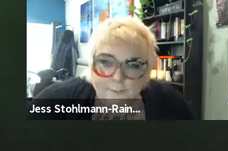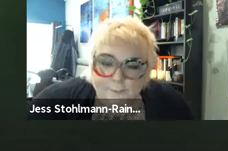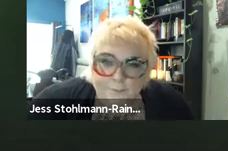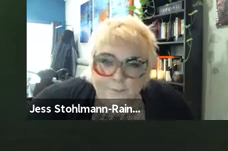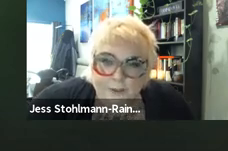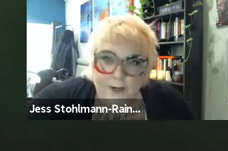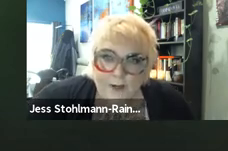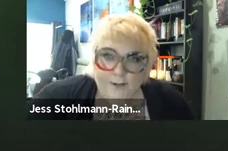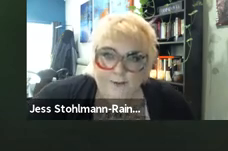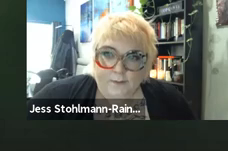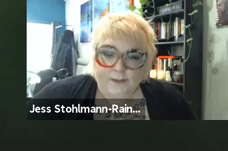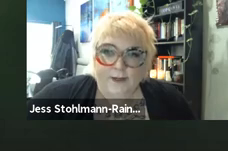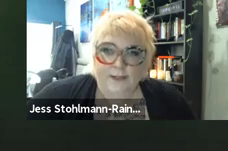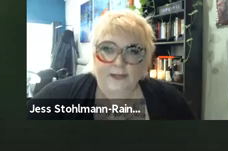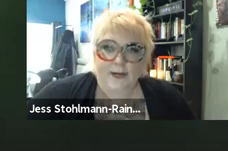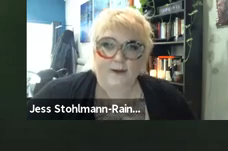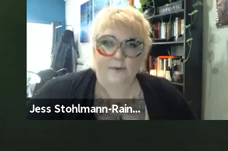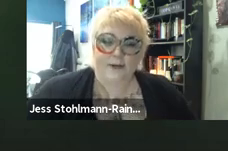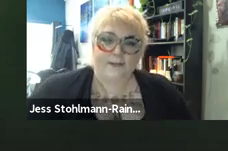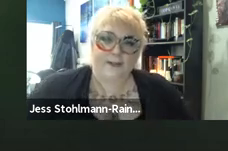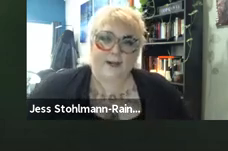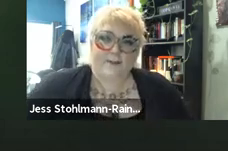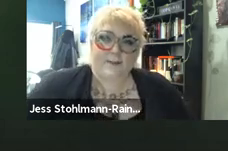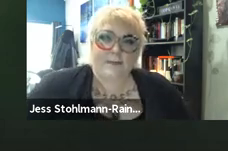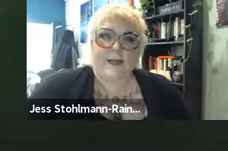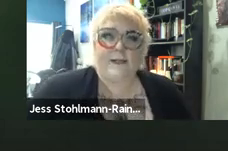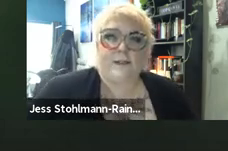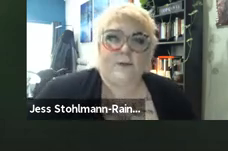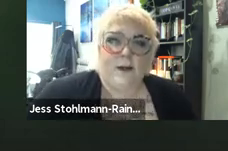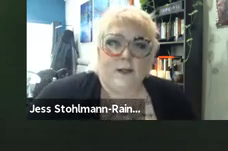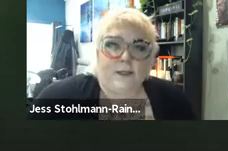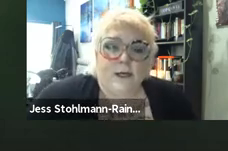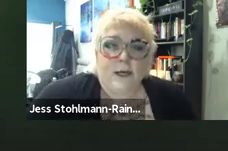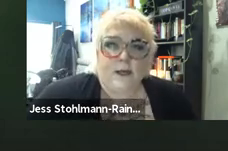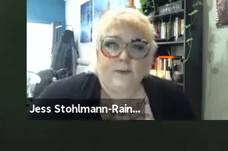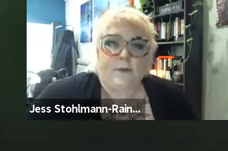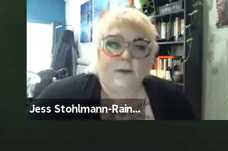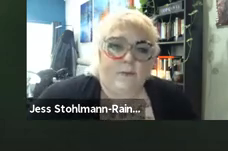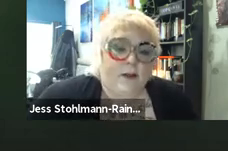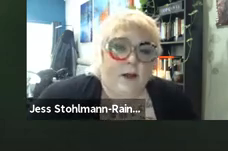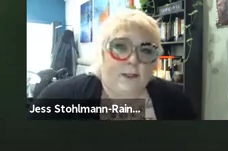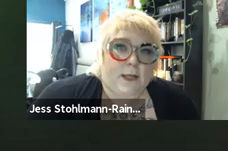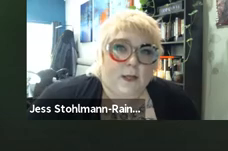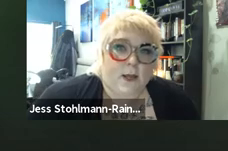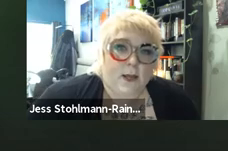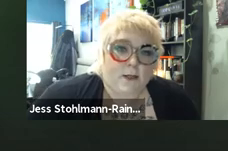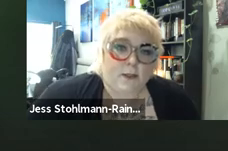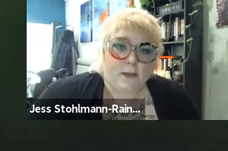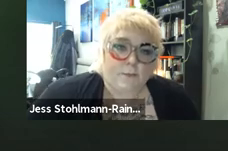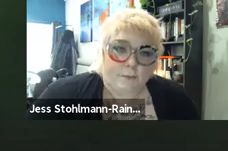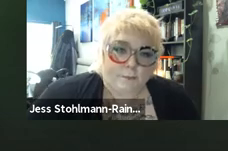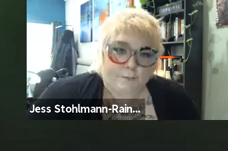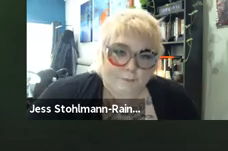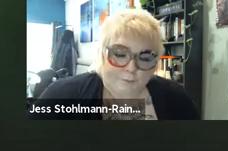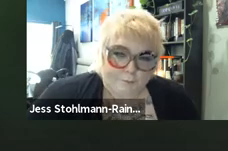i'm just going to take a moment to have some silence to acknowledge the people that have been lost in the land